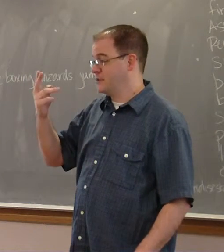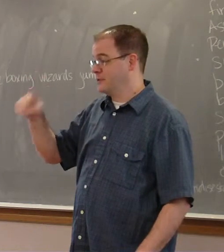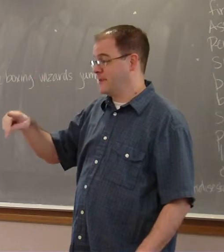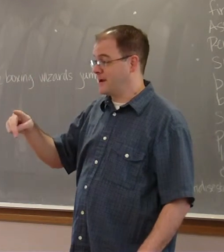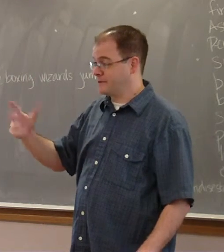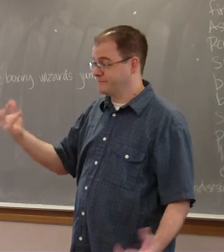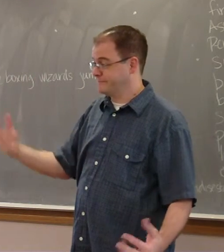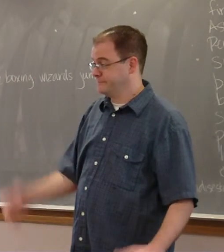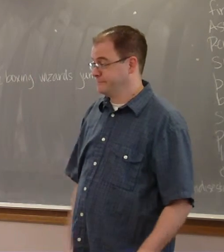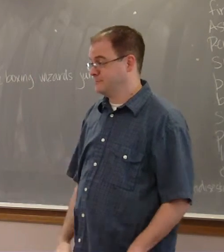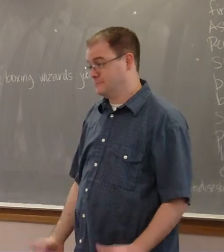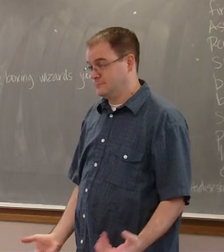Hewlett Packard.